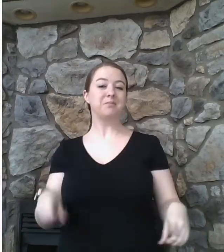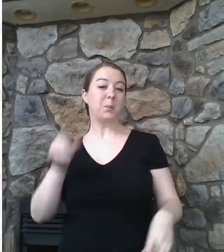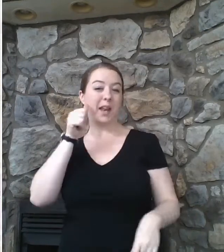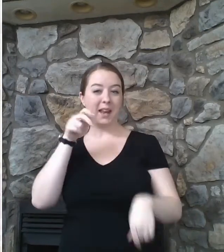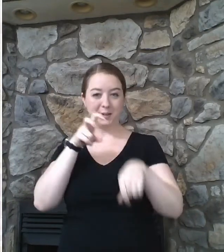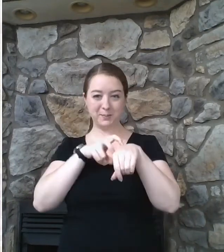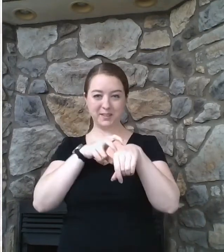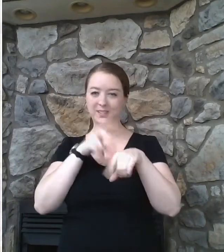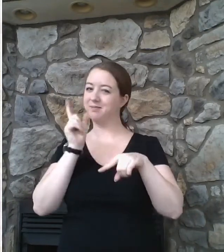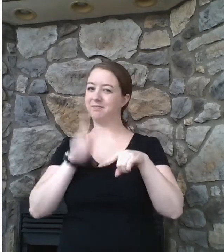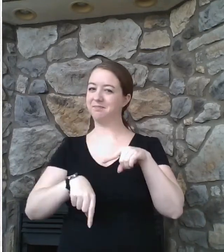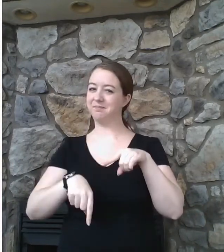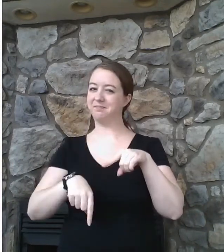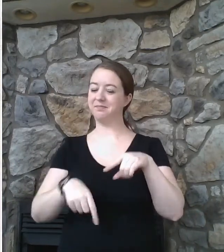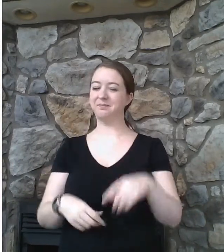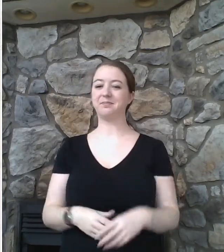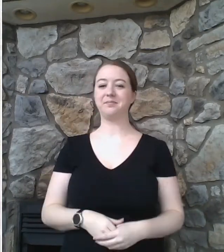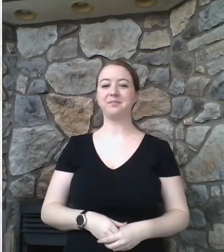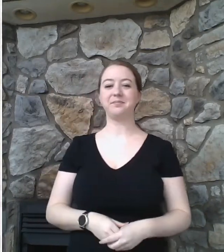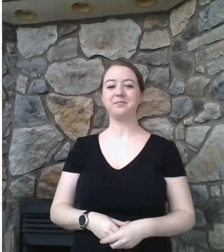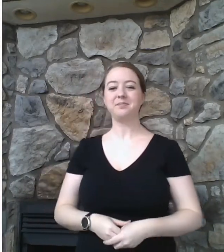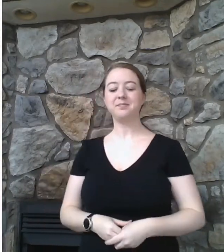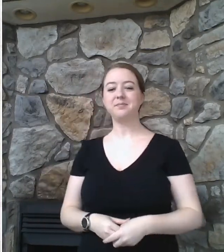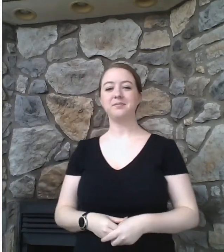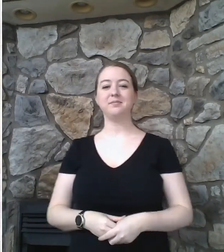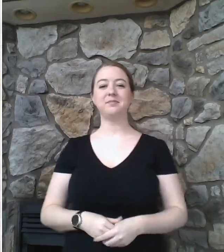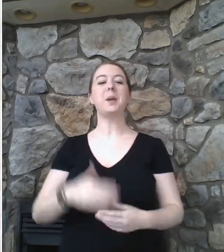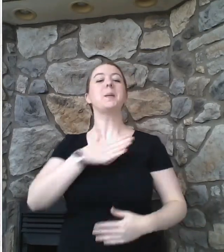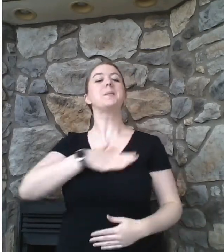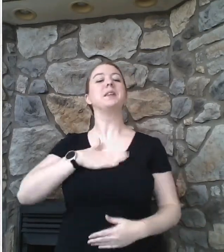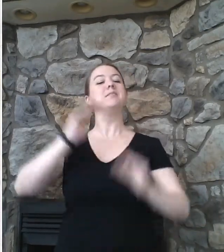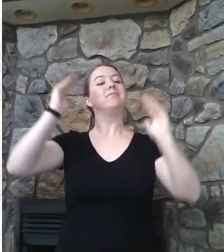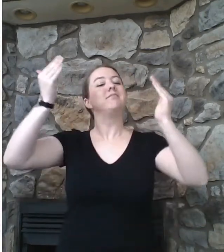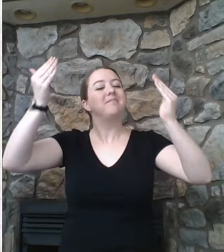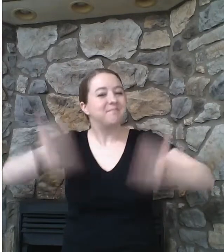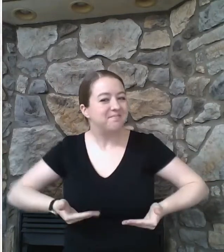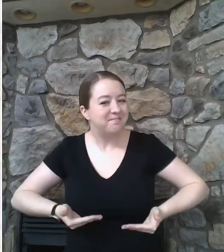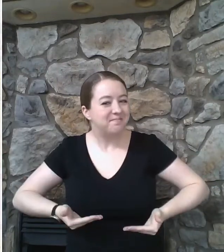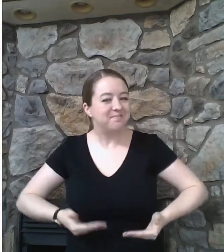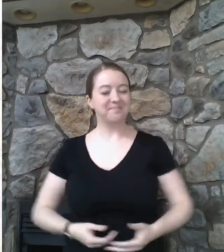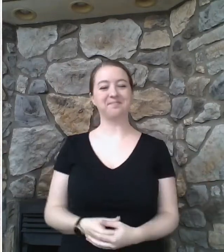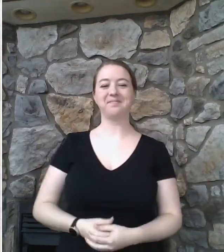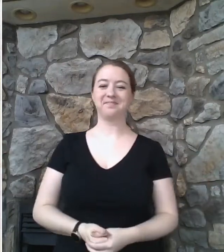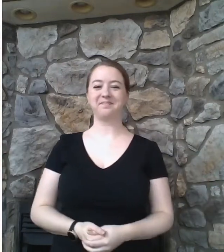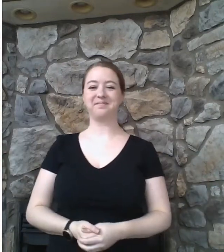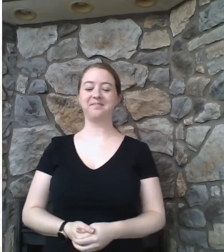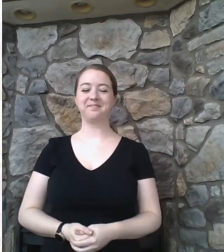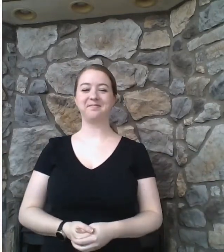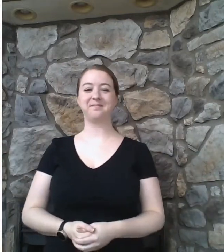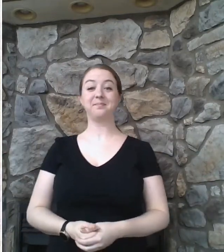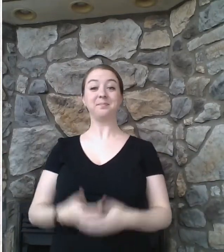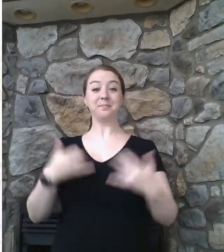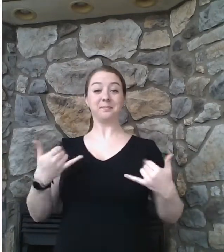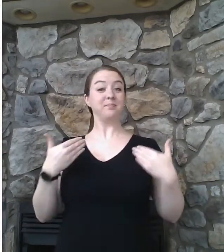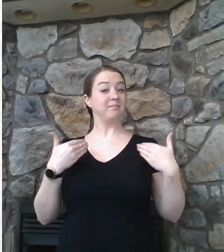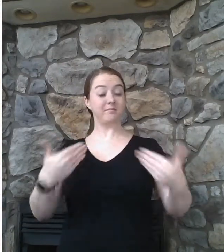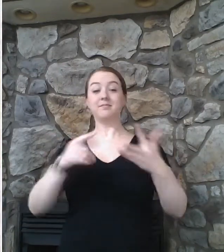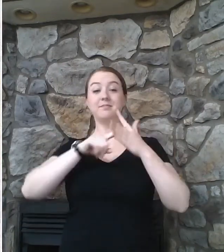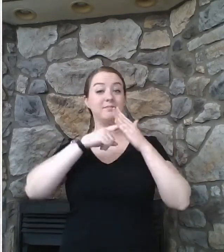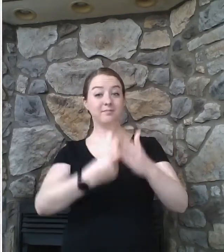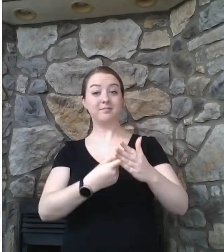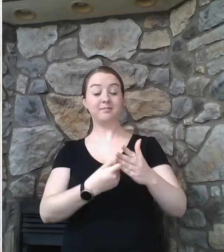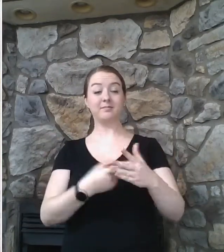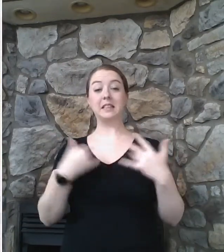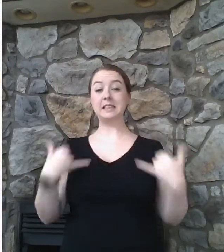us sometimes when Auntie Potato can't be here. I want you to give her a very warm welcome, and we're going to